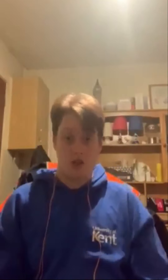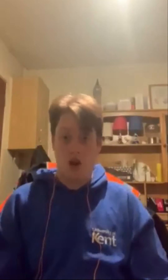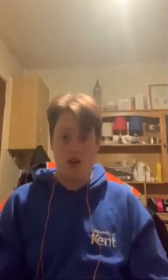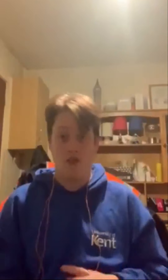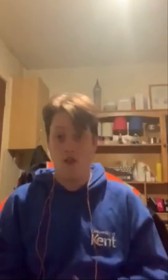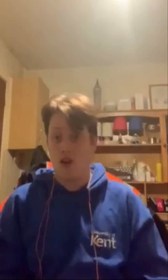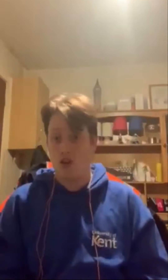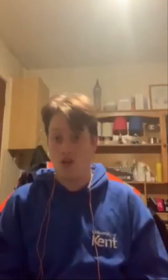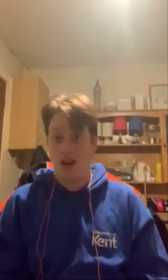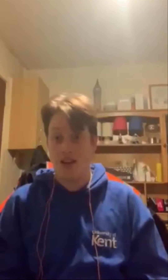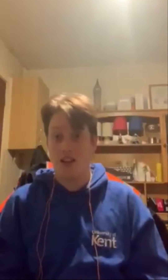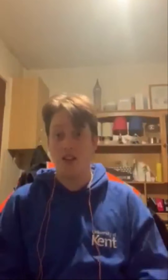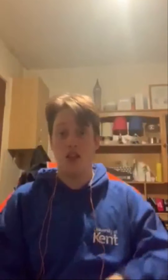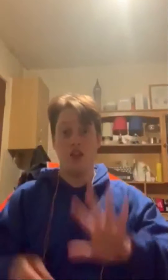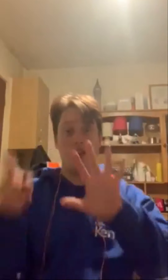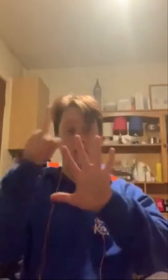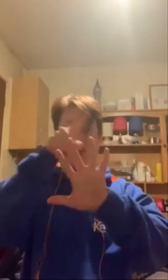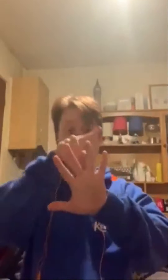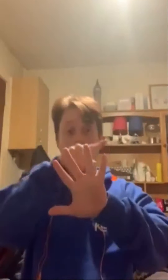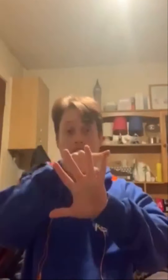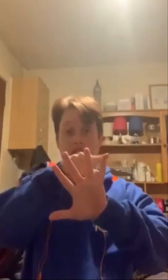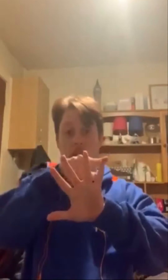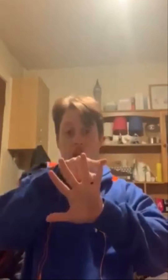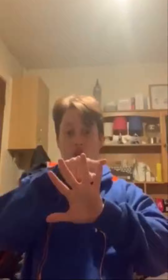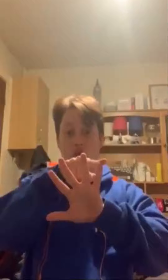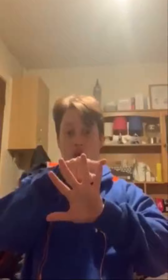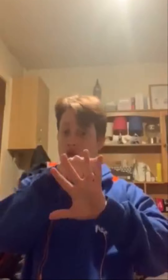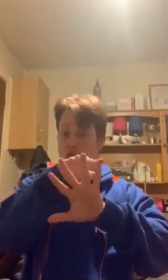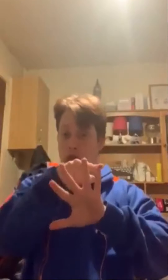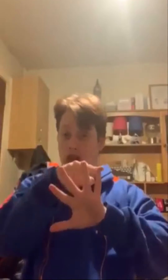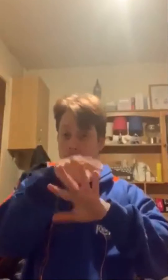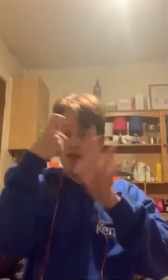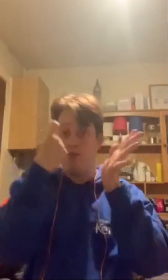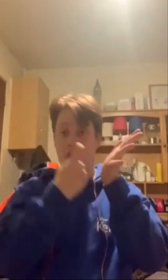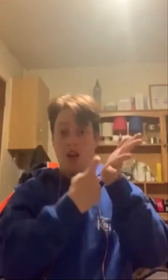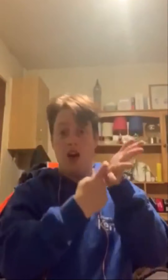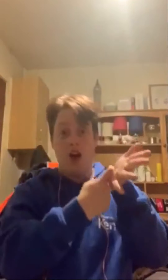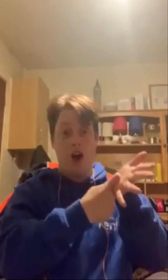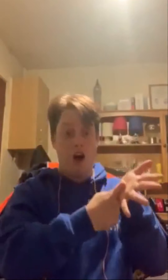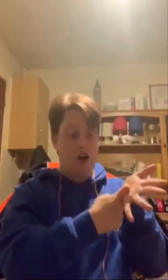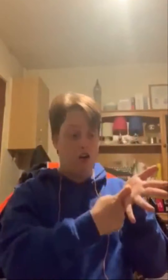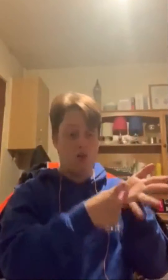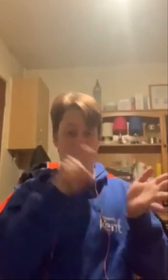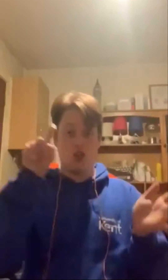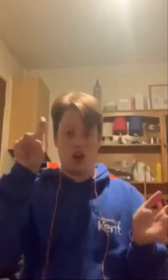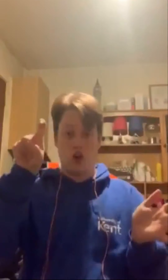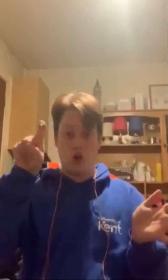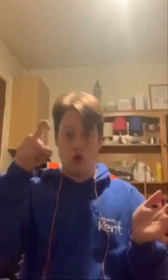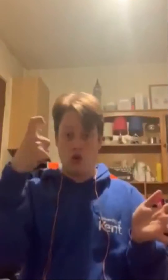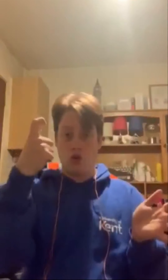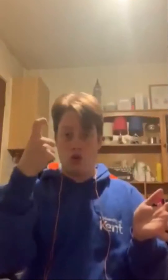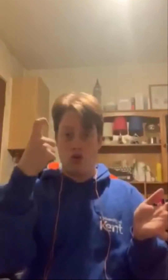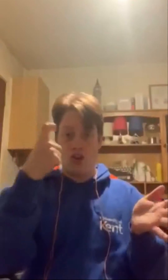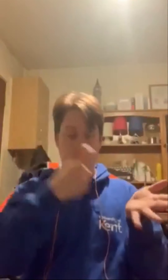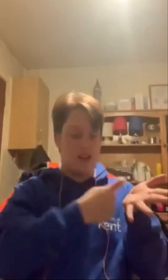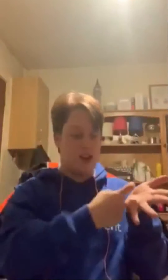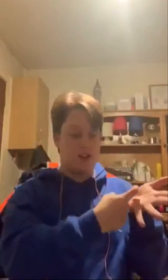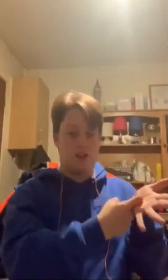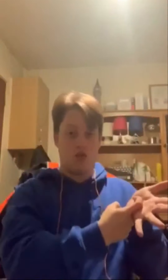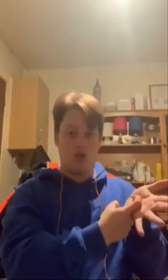sign the first three letters. So the letter U, which is on your pinky, R, which is like a hook of your index onto your